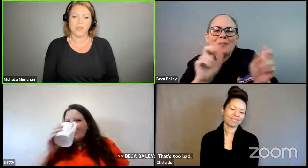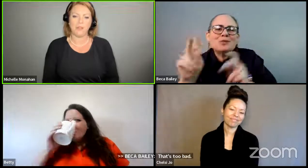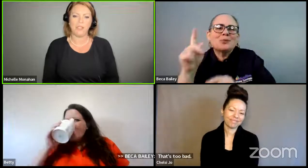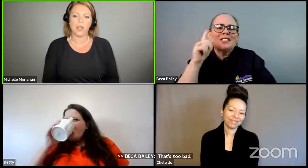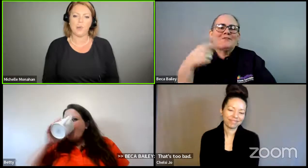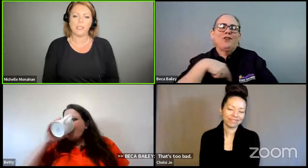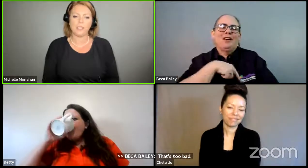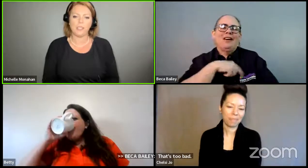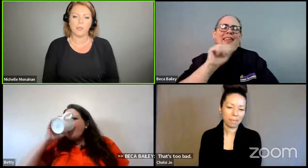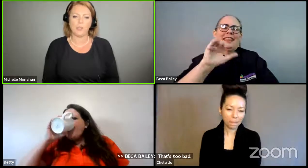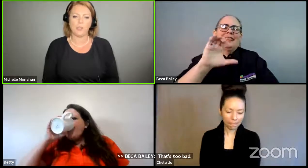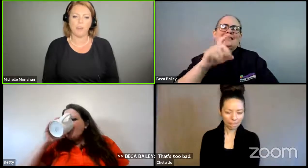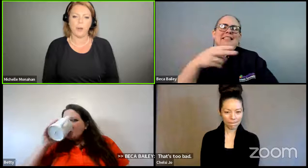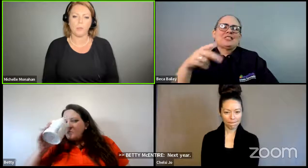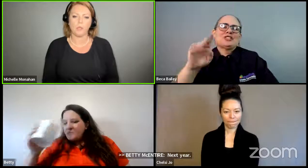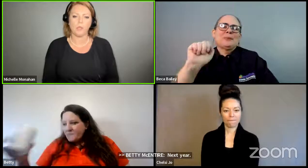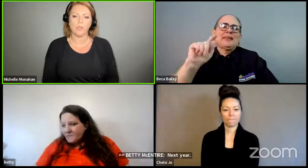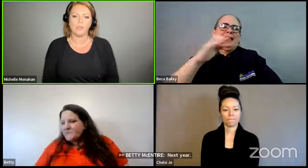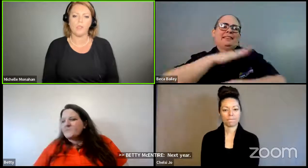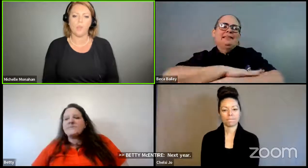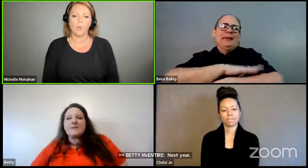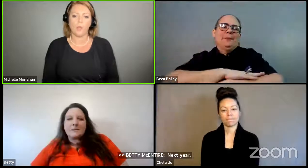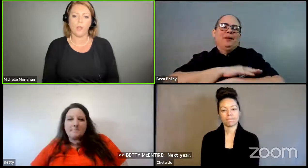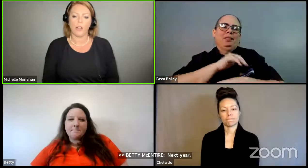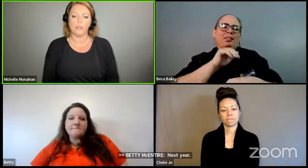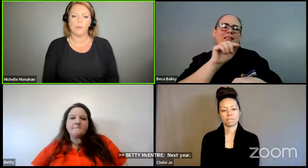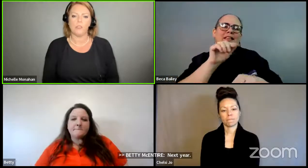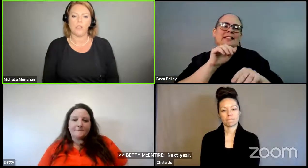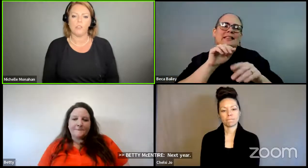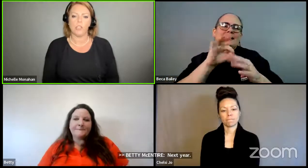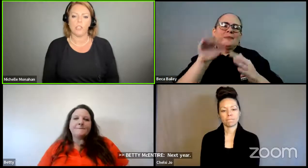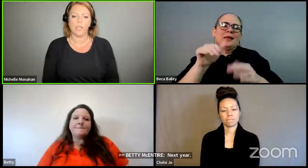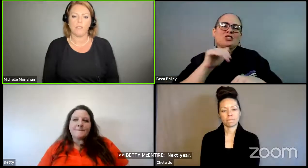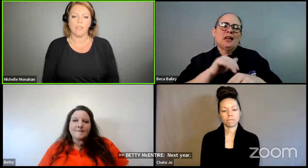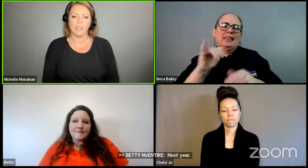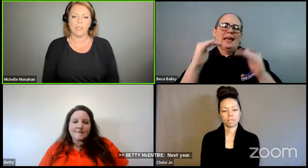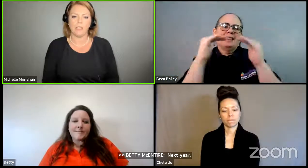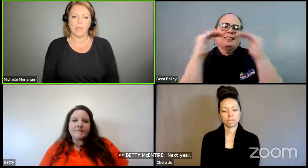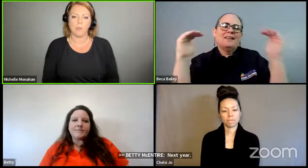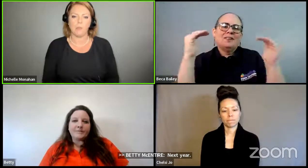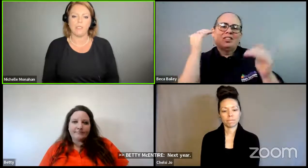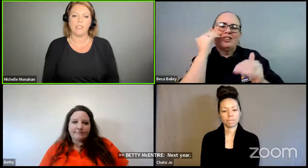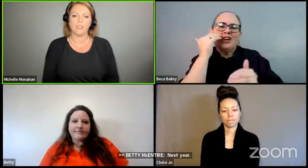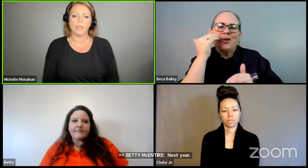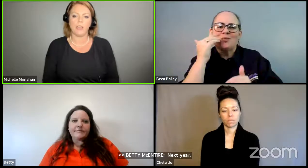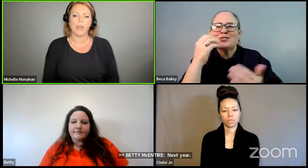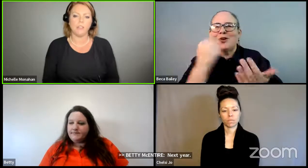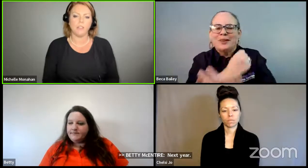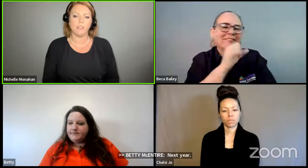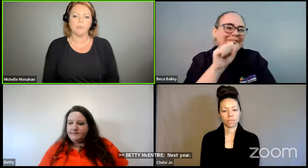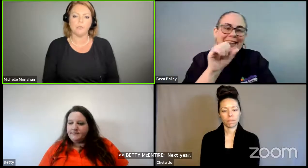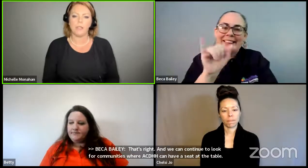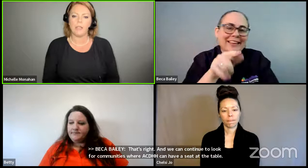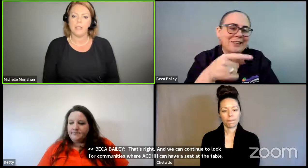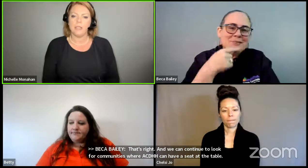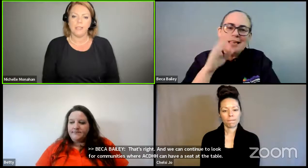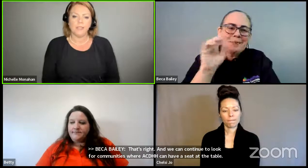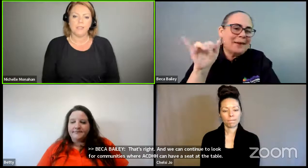That's right. And we can always continue to look for opportunities where ACDHH can have a seat at the table, particularly at that